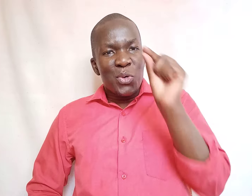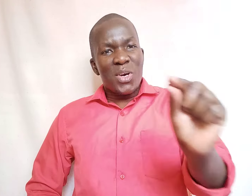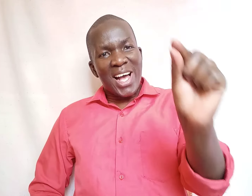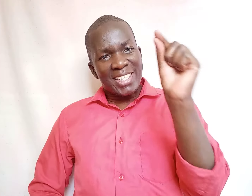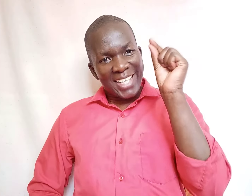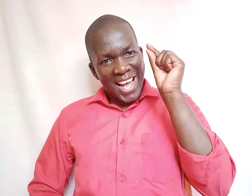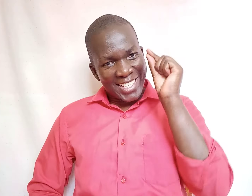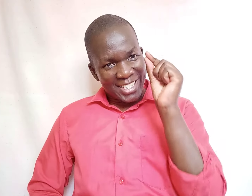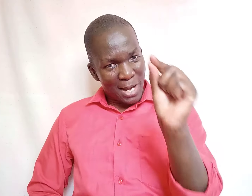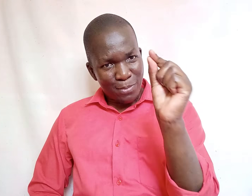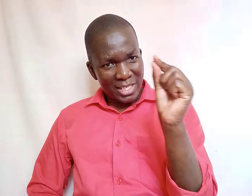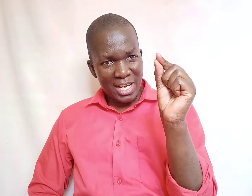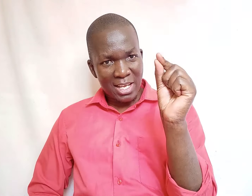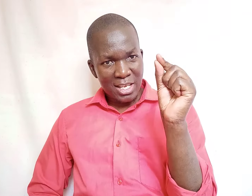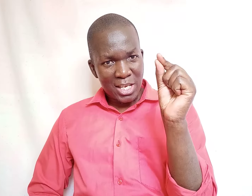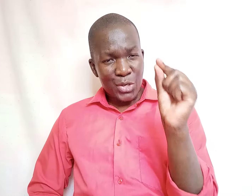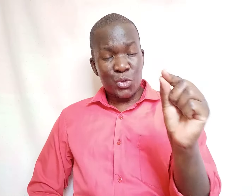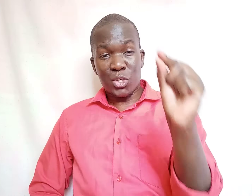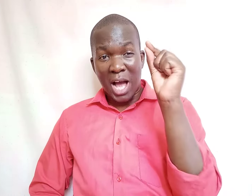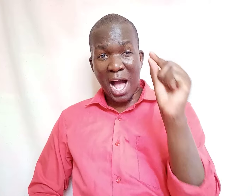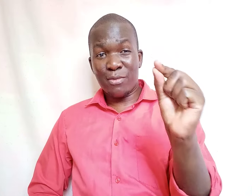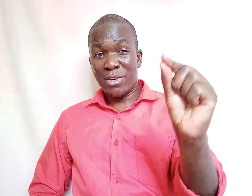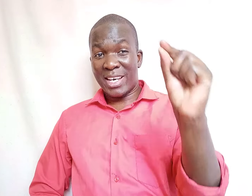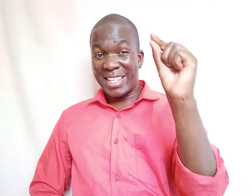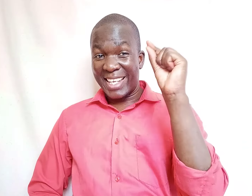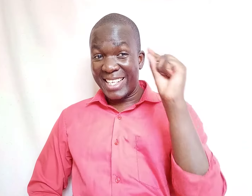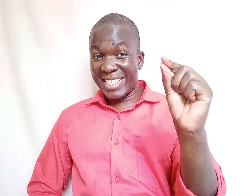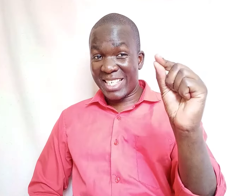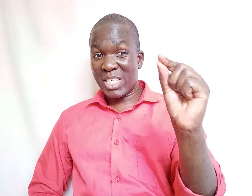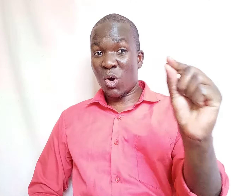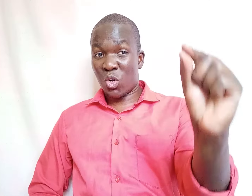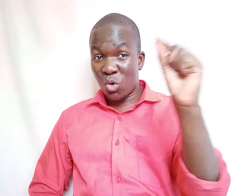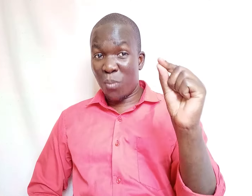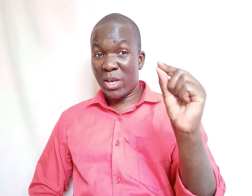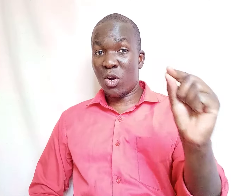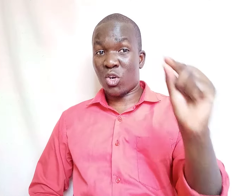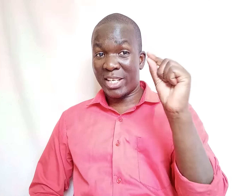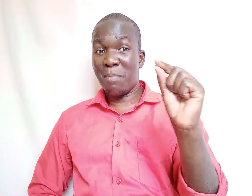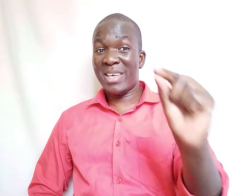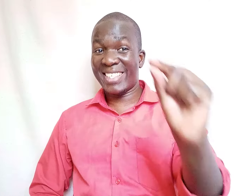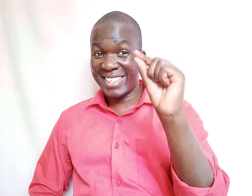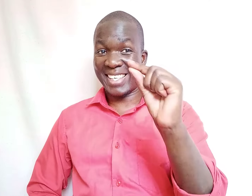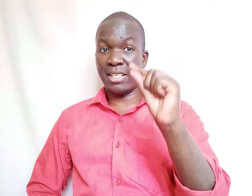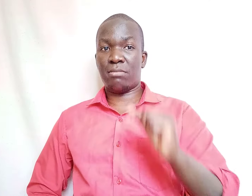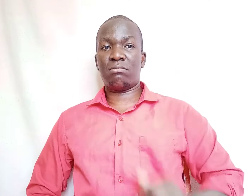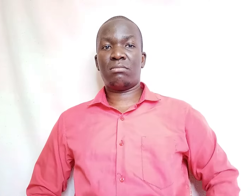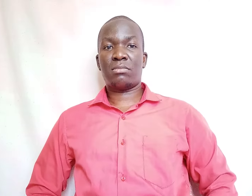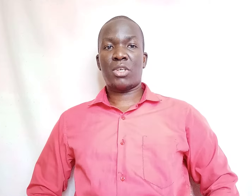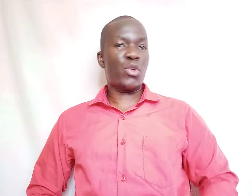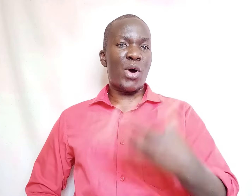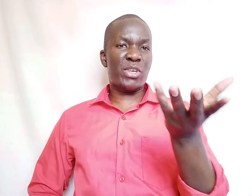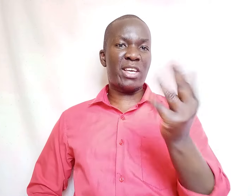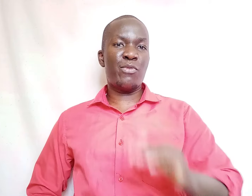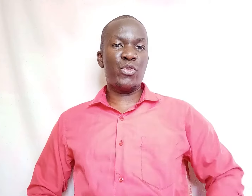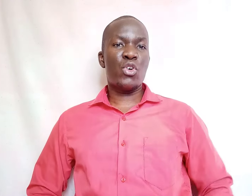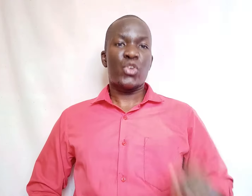You as an interpreter, you should have the listing or grouping or naming skill. No one will give you.